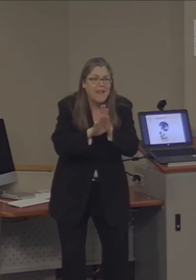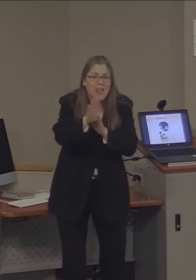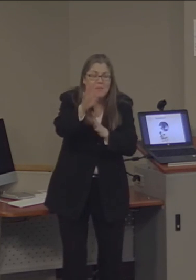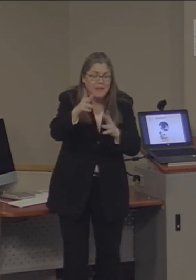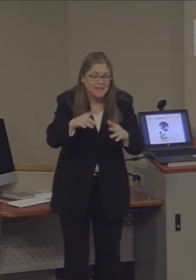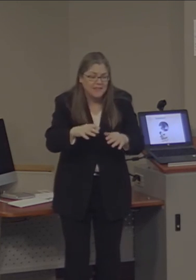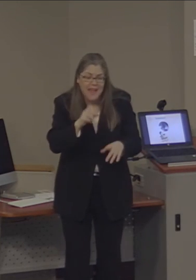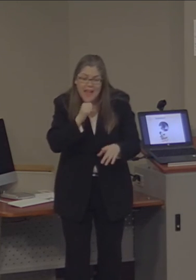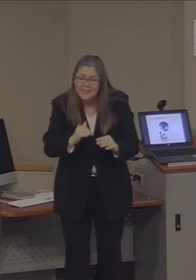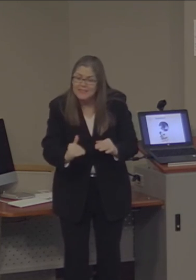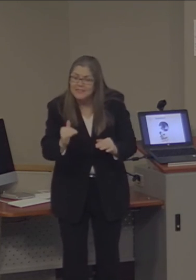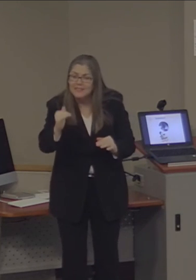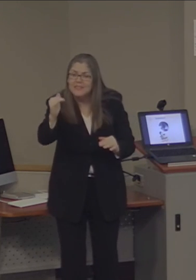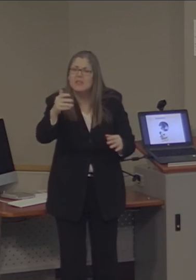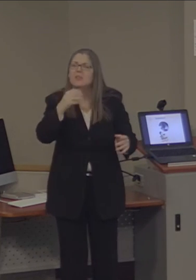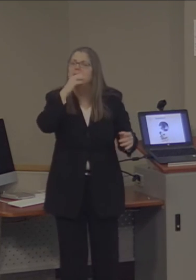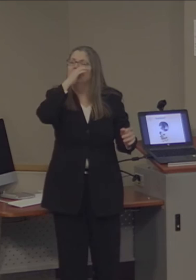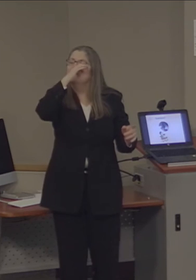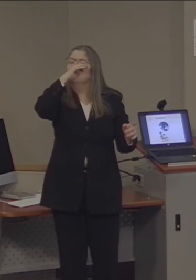say that there's no development.